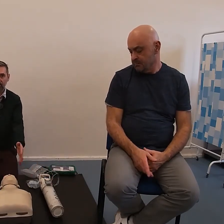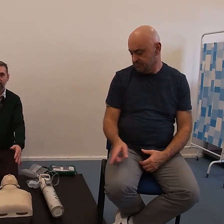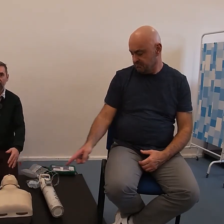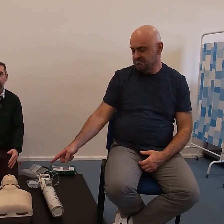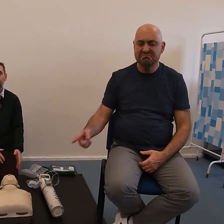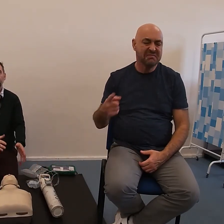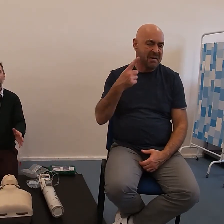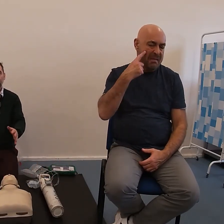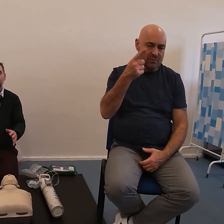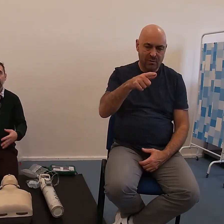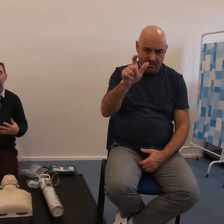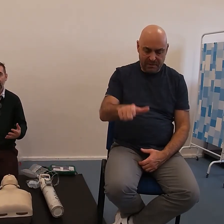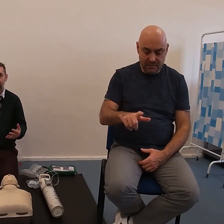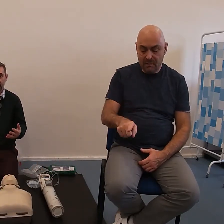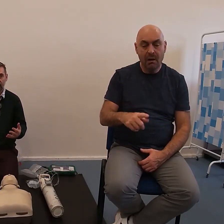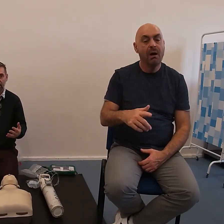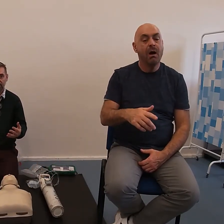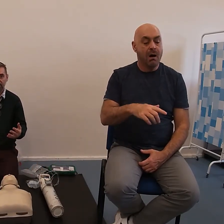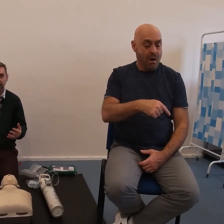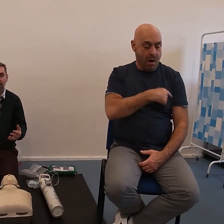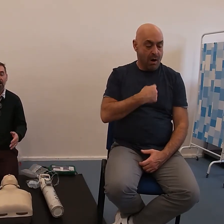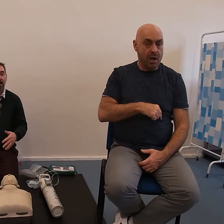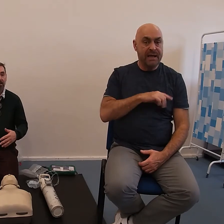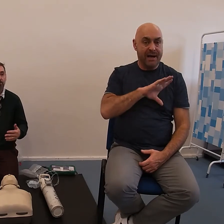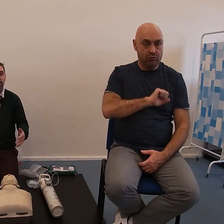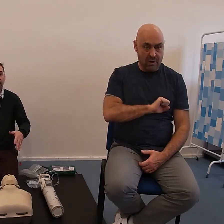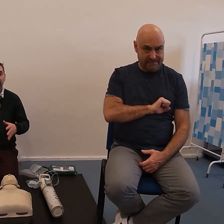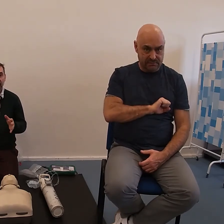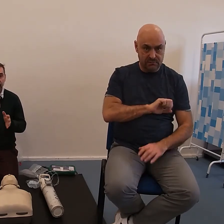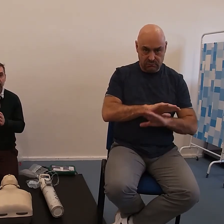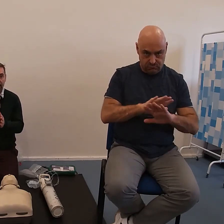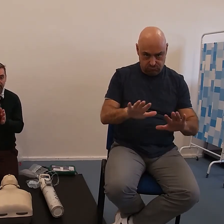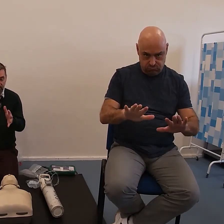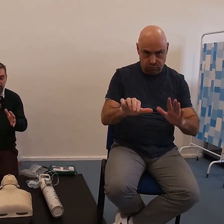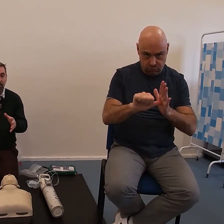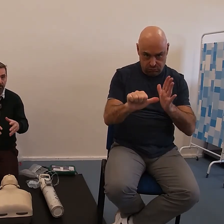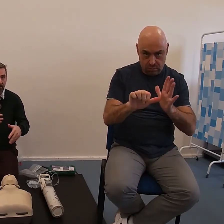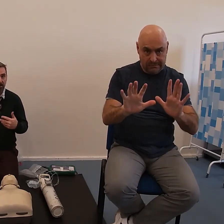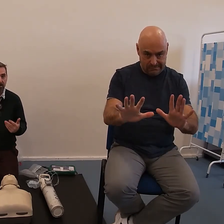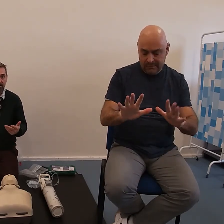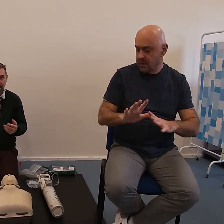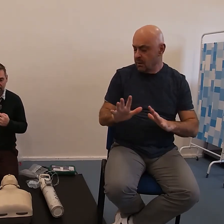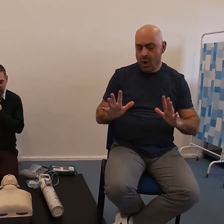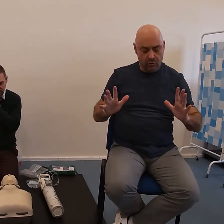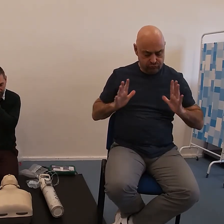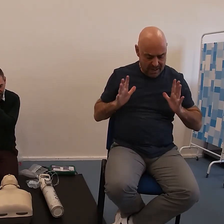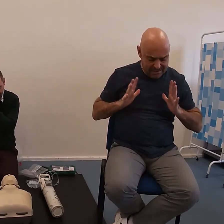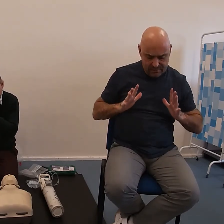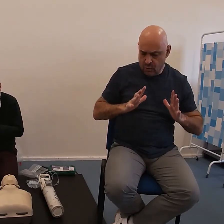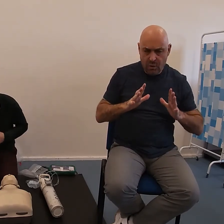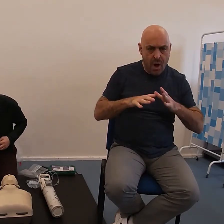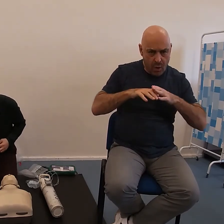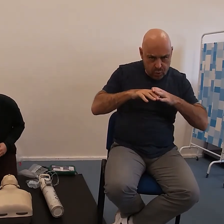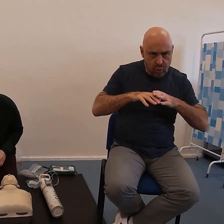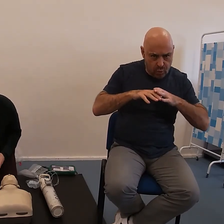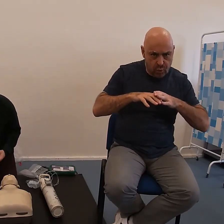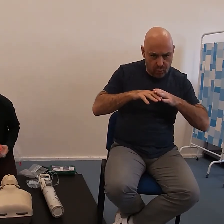this is a patient, we've diagnosed cardiac arrest, and we're about to administer rescue